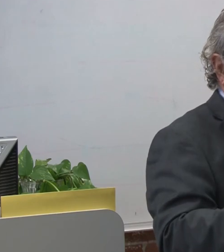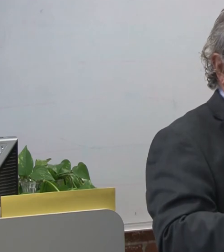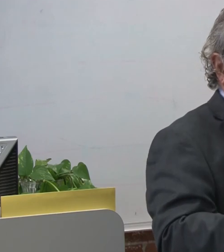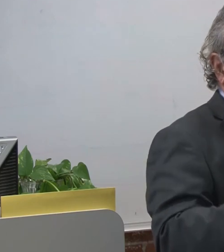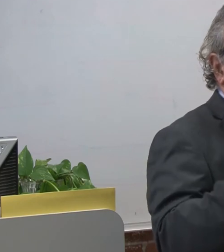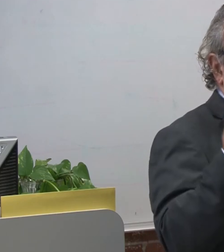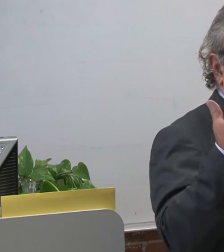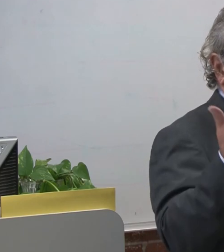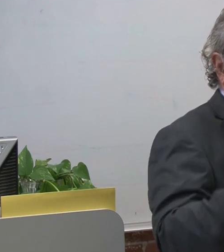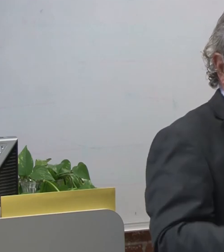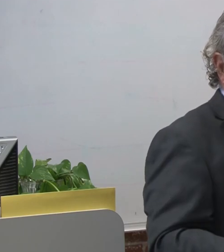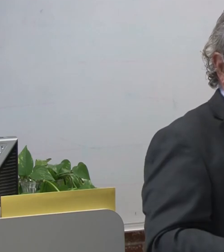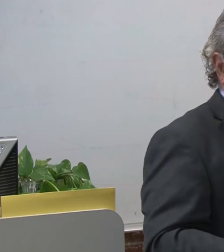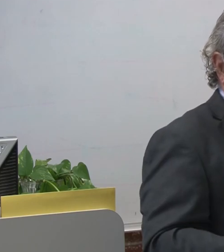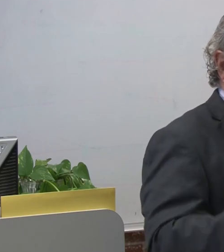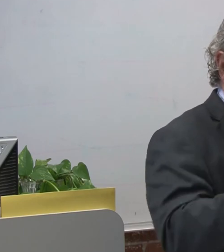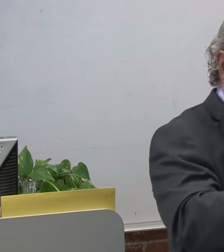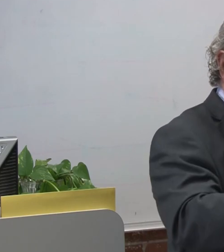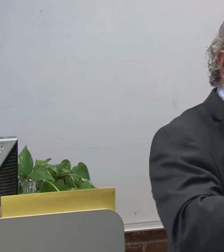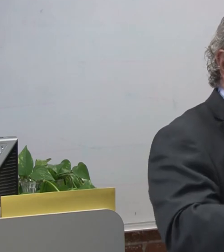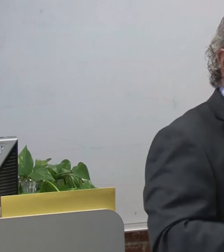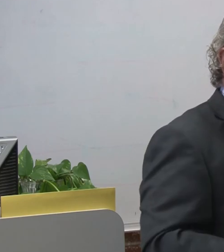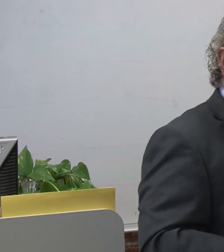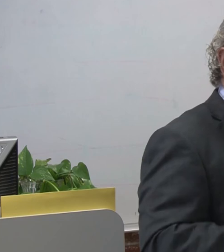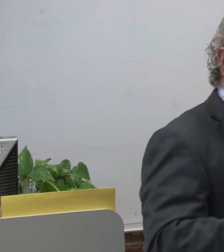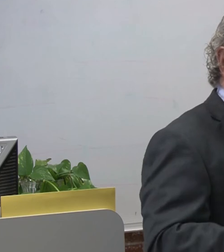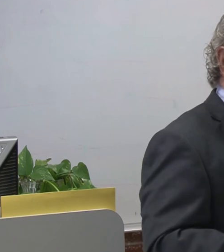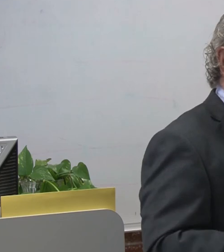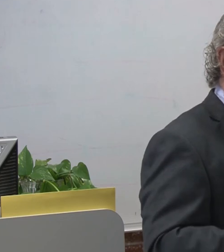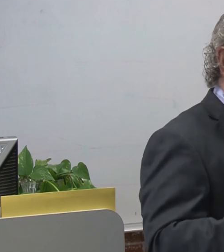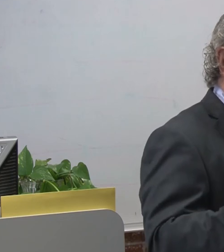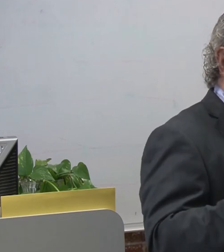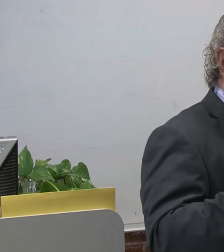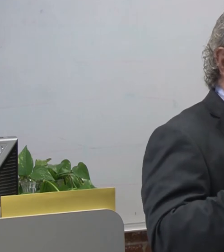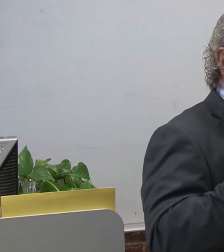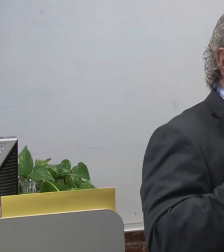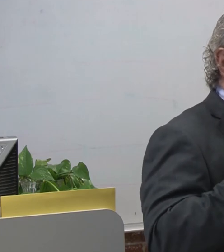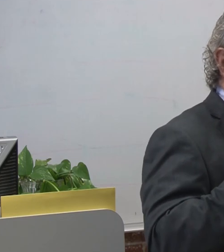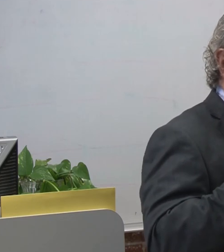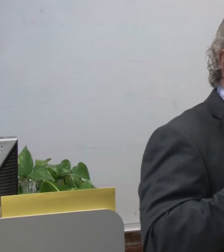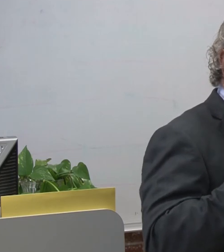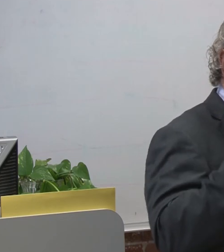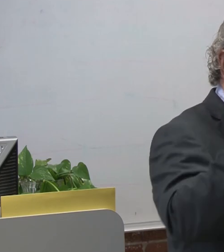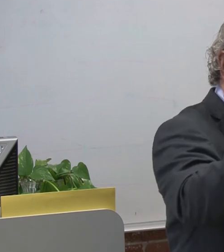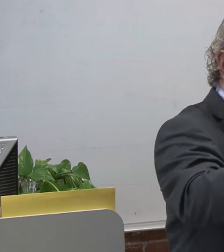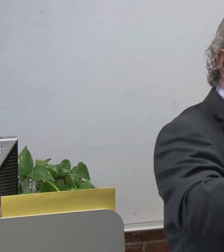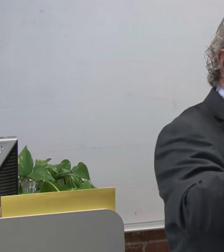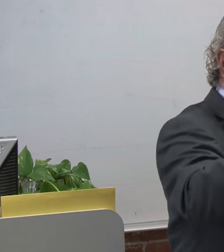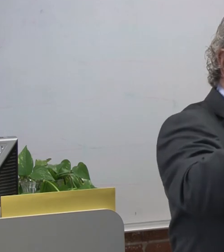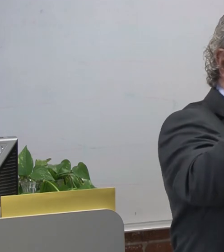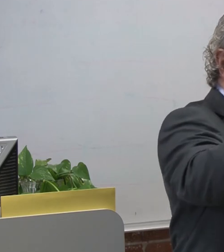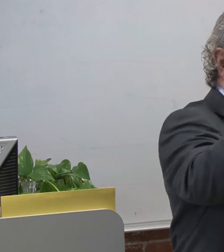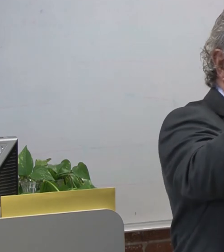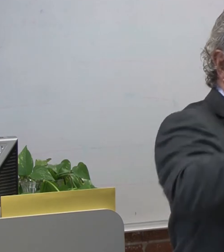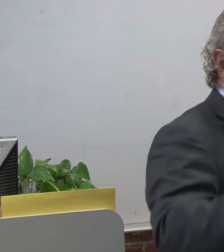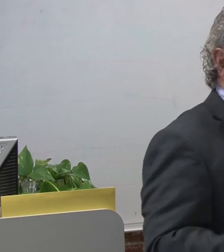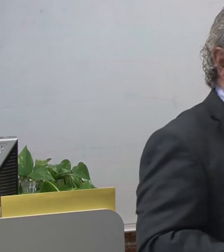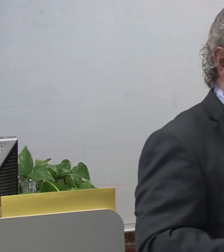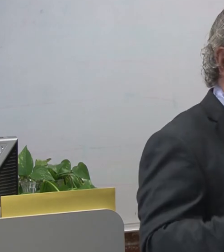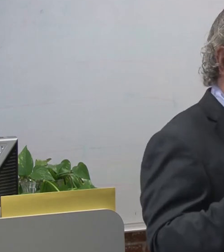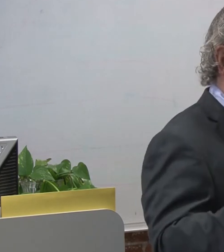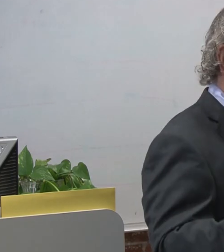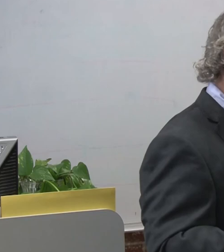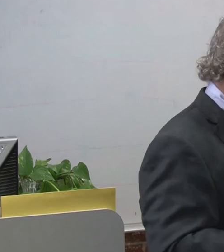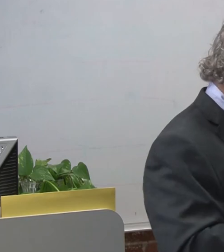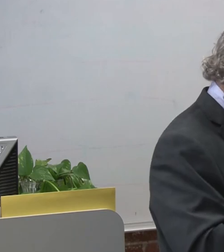for yourselves and for your family. So congratulations for taking that step. Yeah. We hope we can live up to the expectation that you have and you